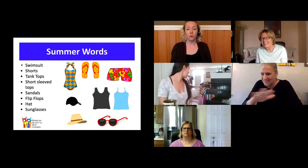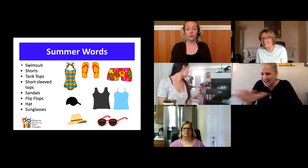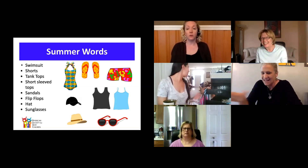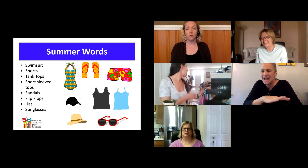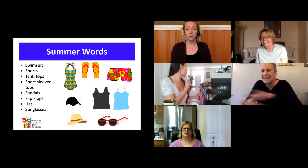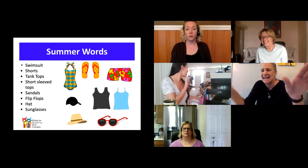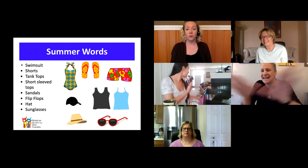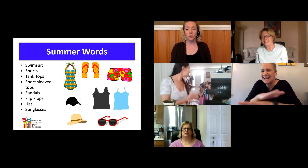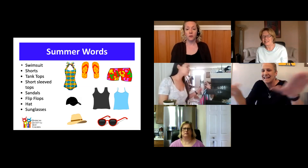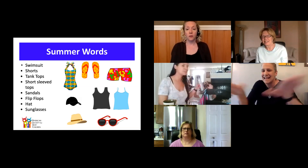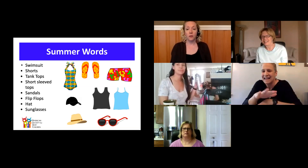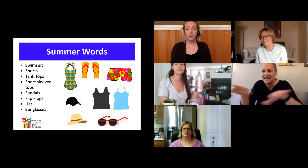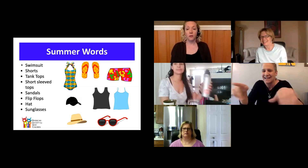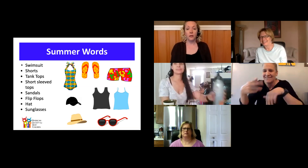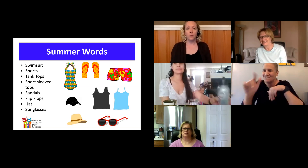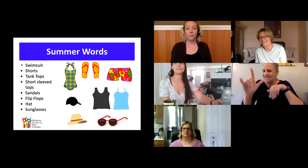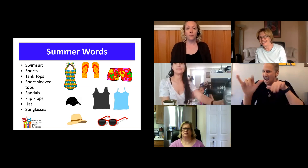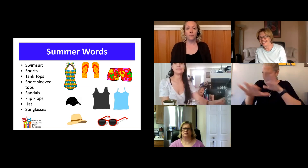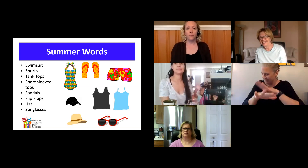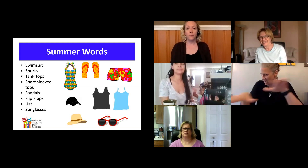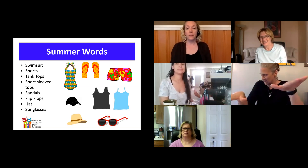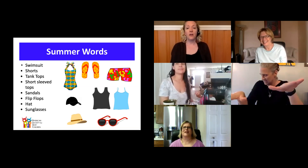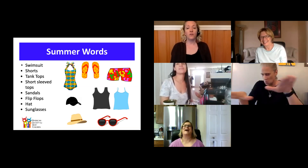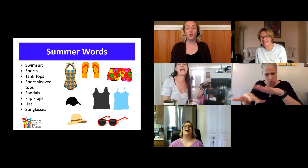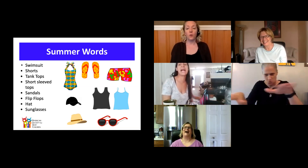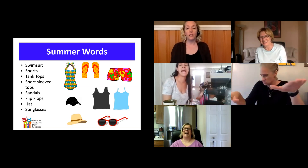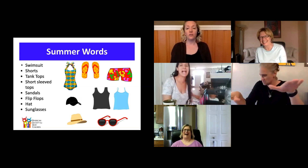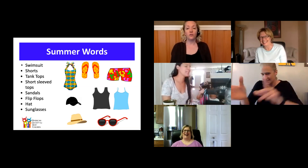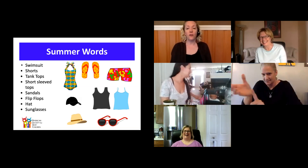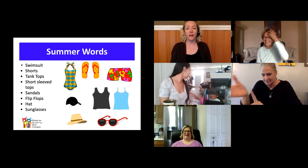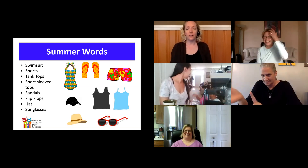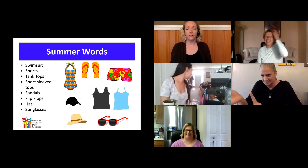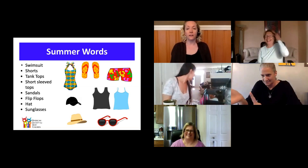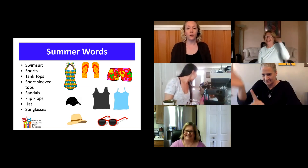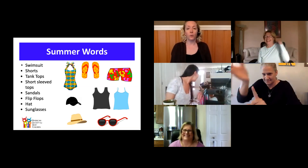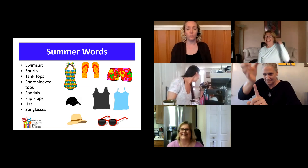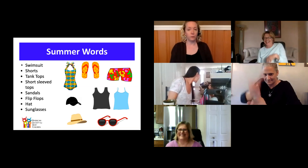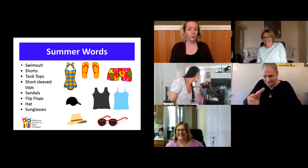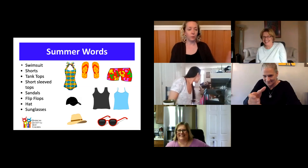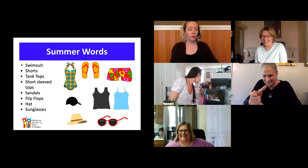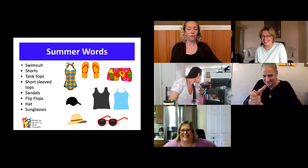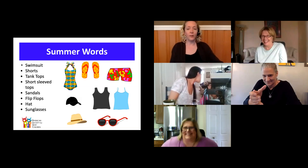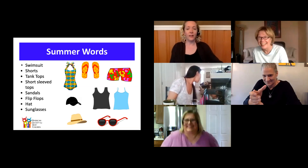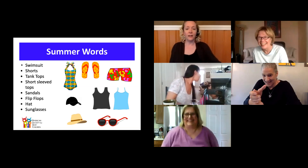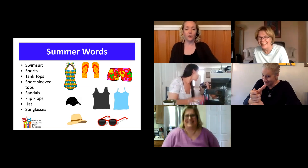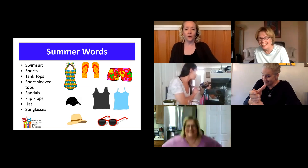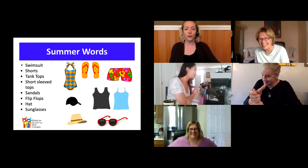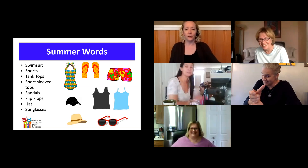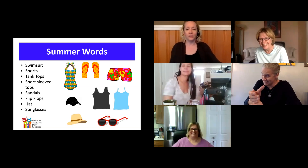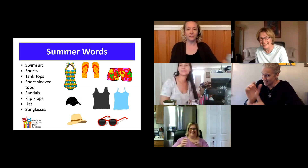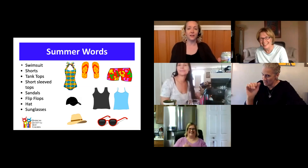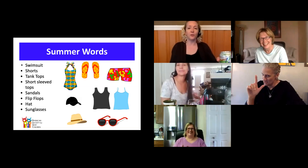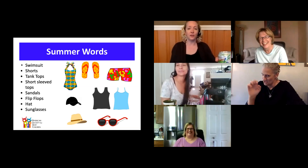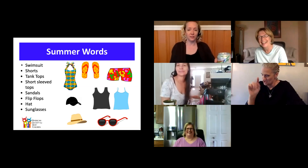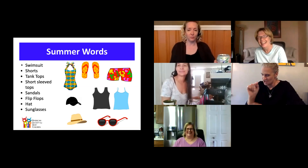Yeah. Be careful. You don't want to get too phallic. We want to avoid that at all costs. Let's, just put it on. There